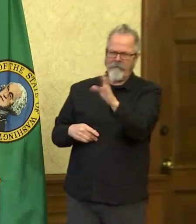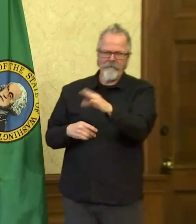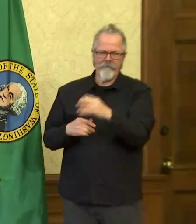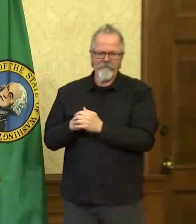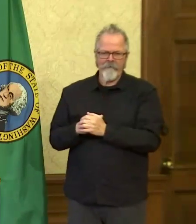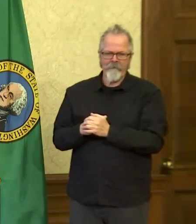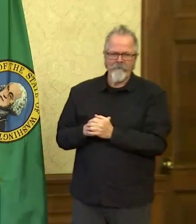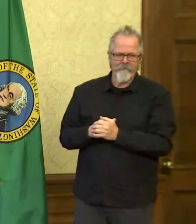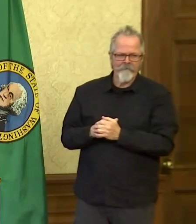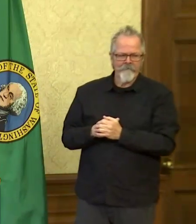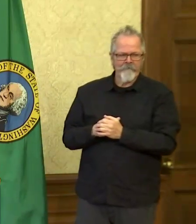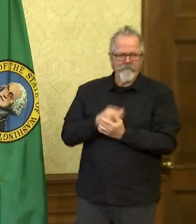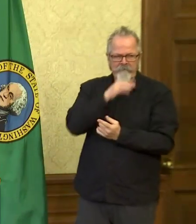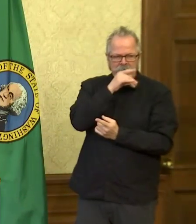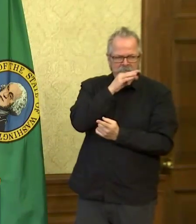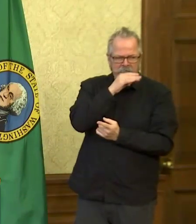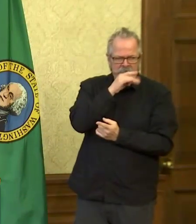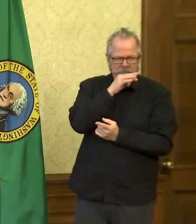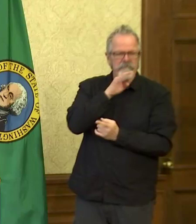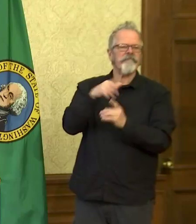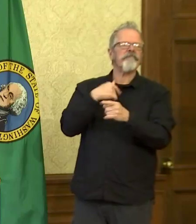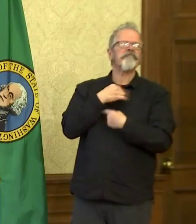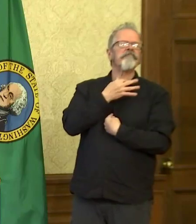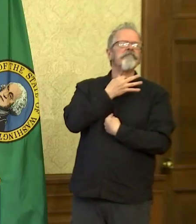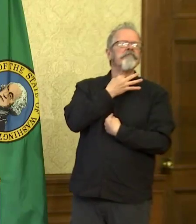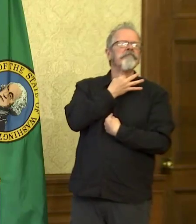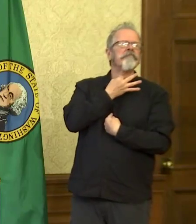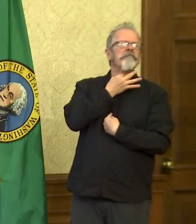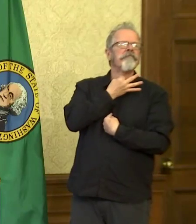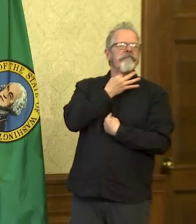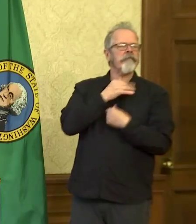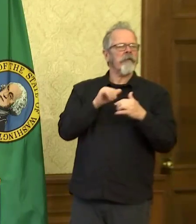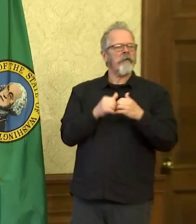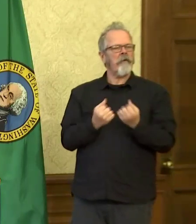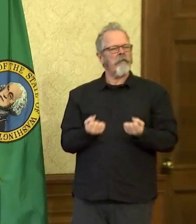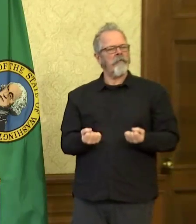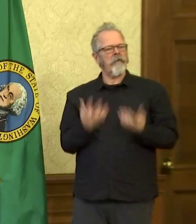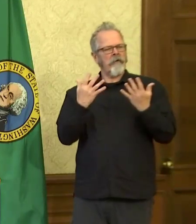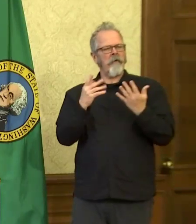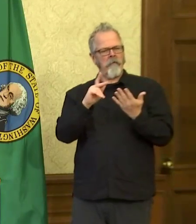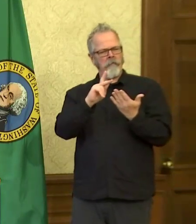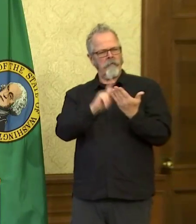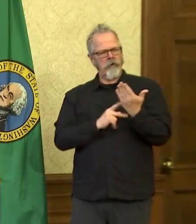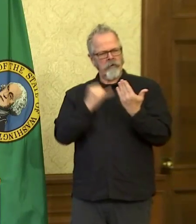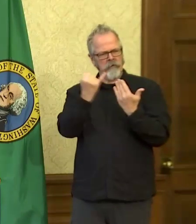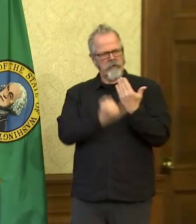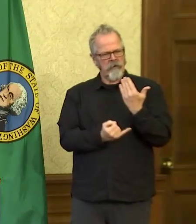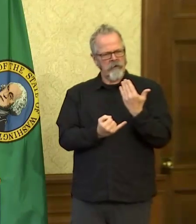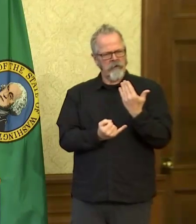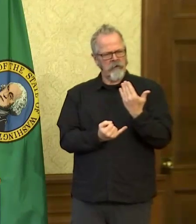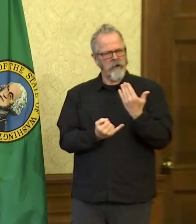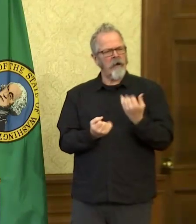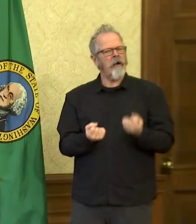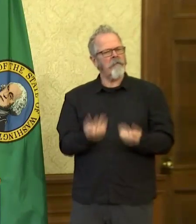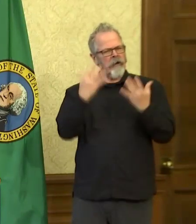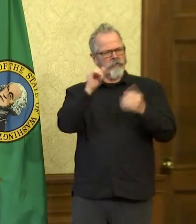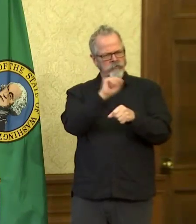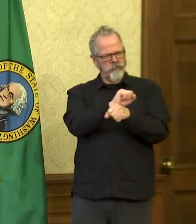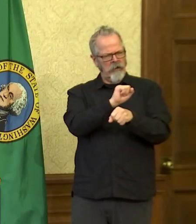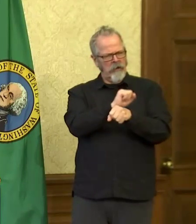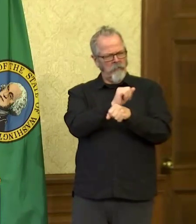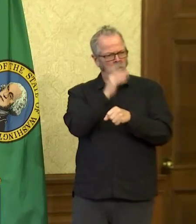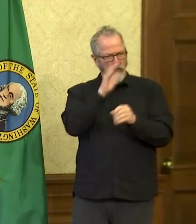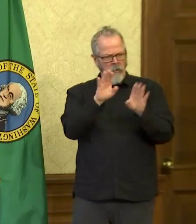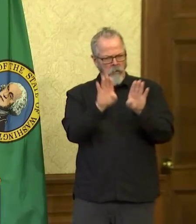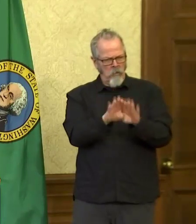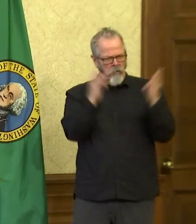projects around the state are now going to be able to resume, and how many workers are going to be able to go back to work because of this? And then will this